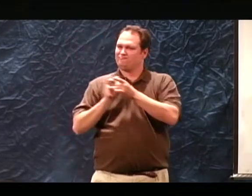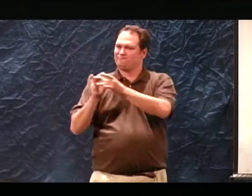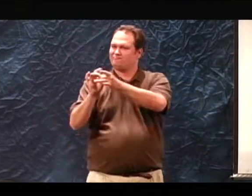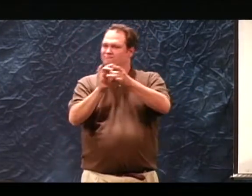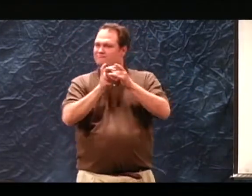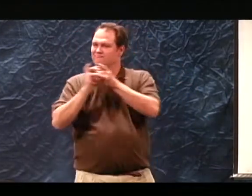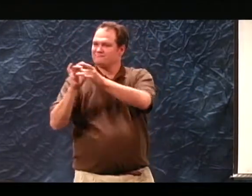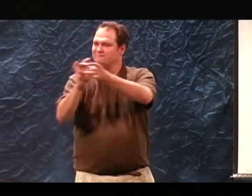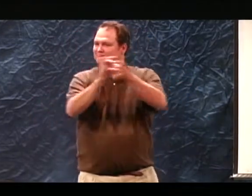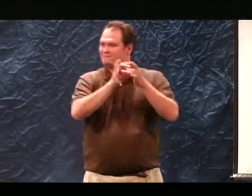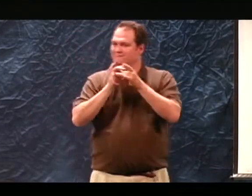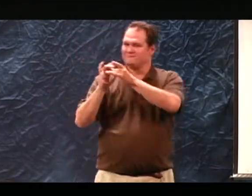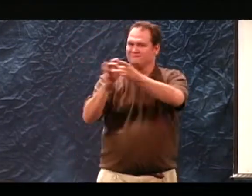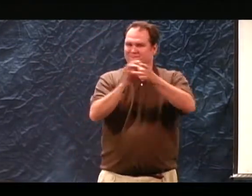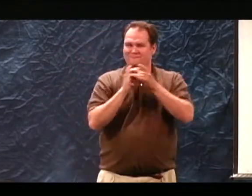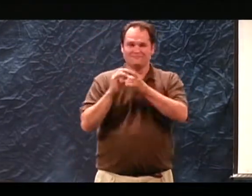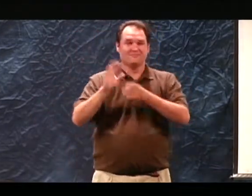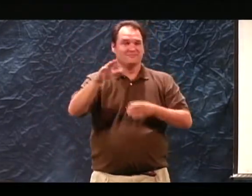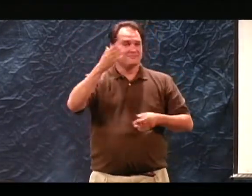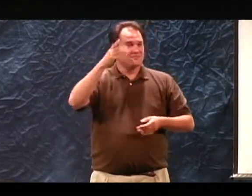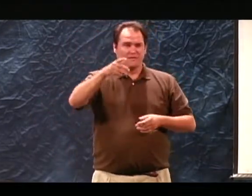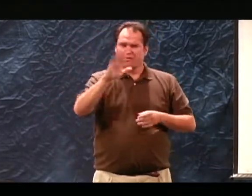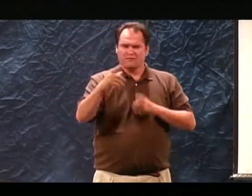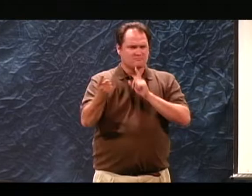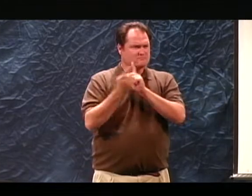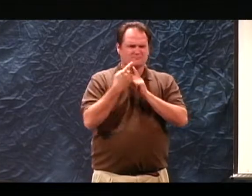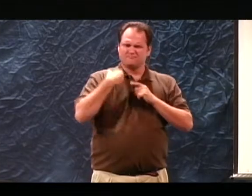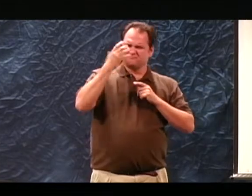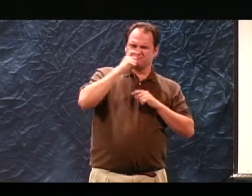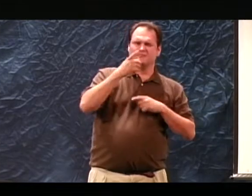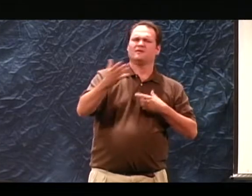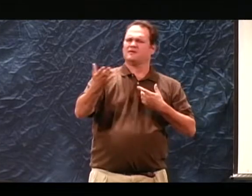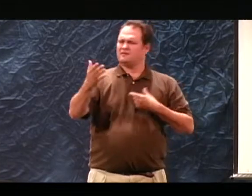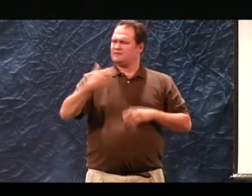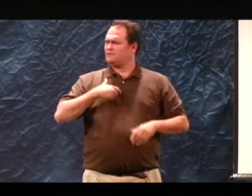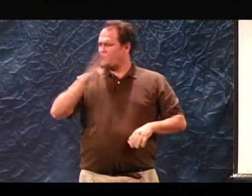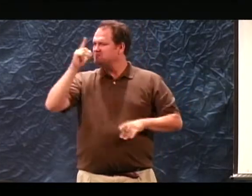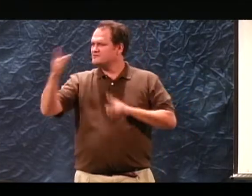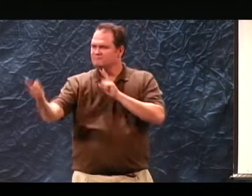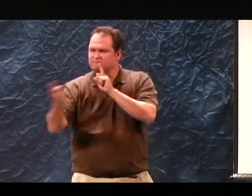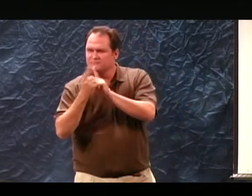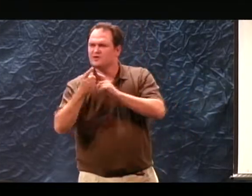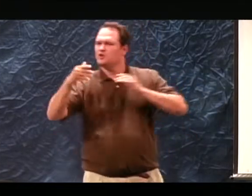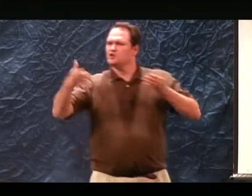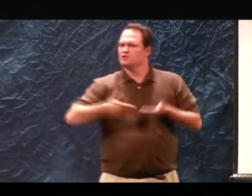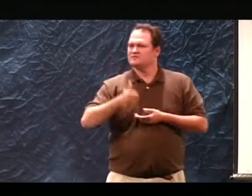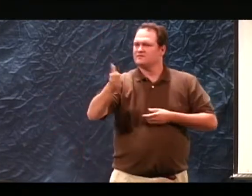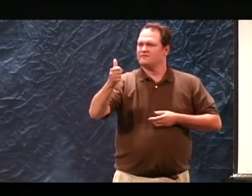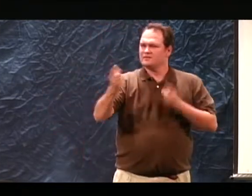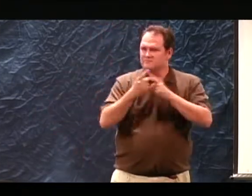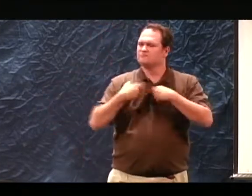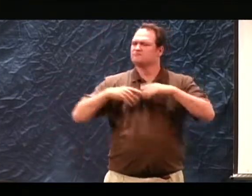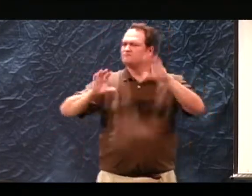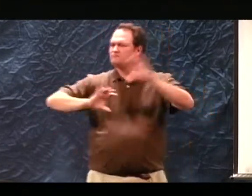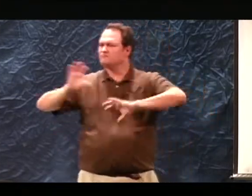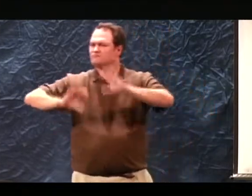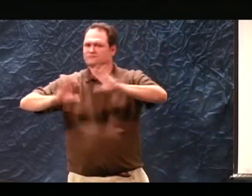so that we might function as one body and christ cleaning each other that we might help each other be